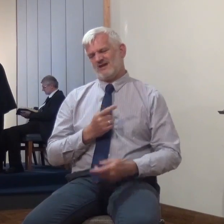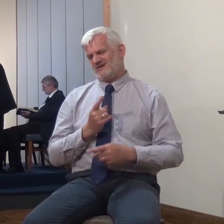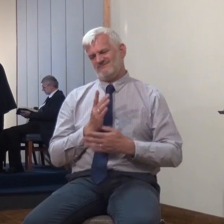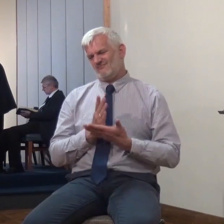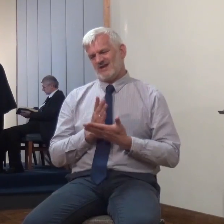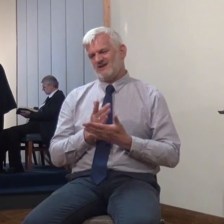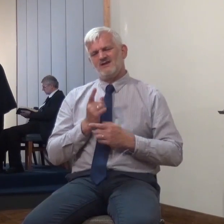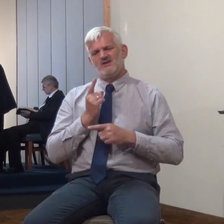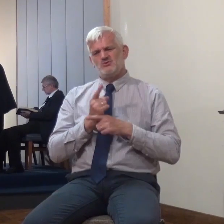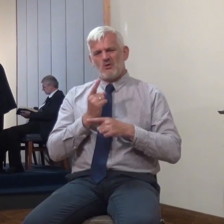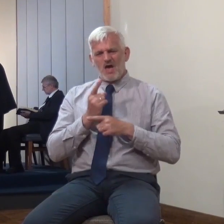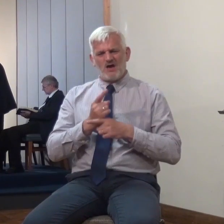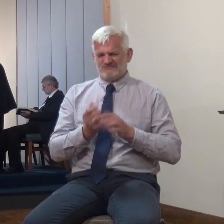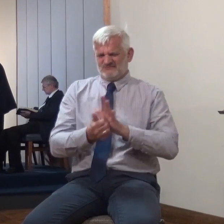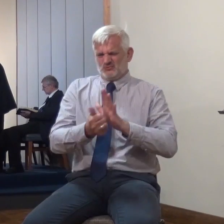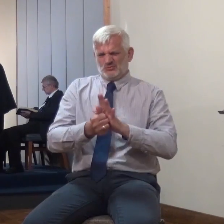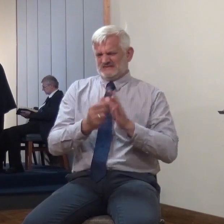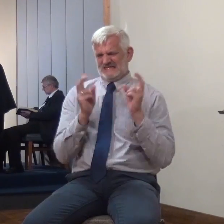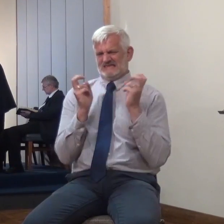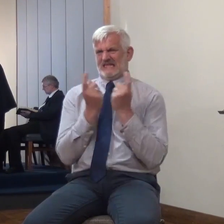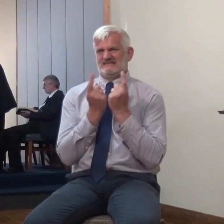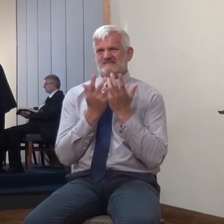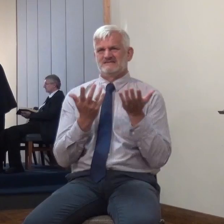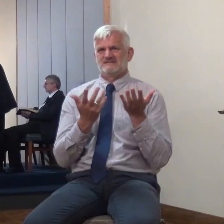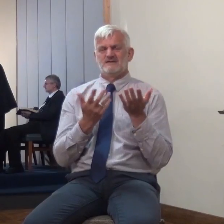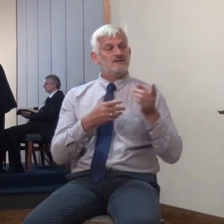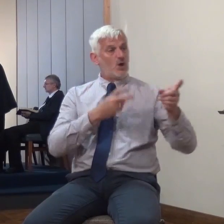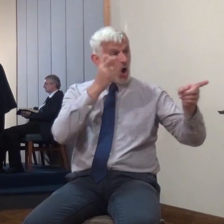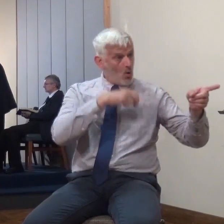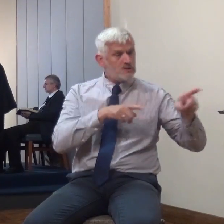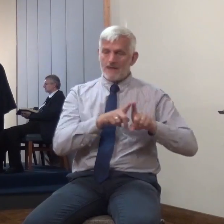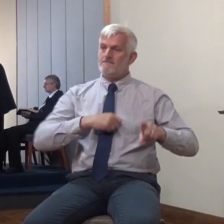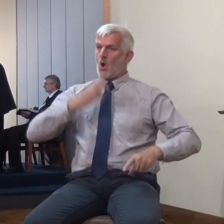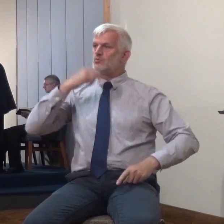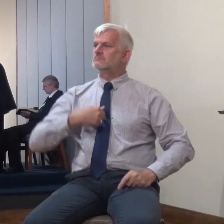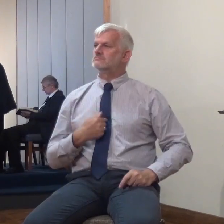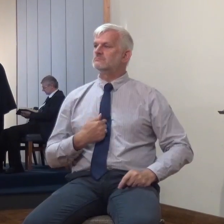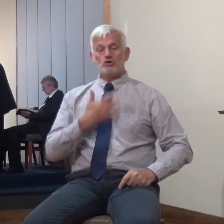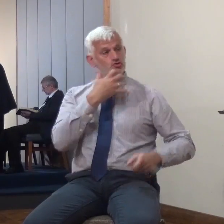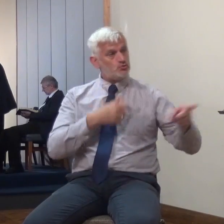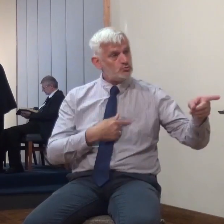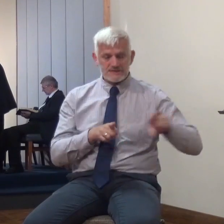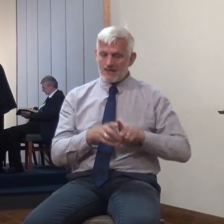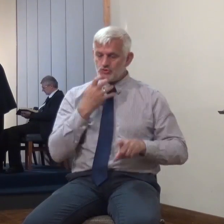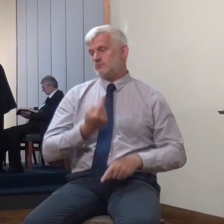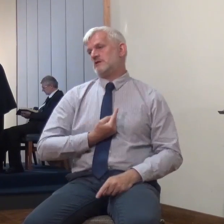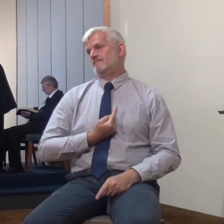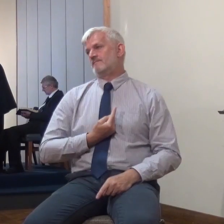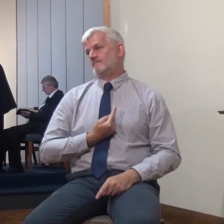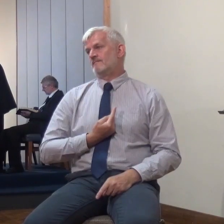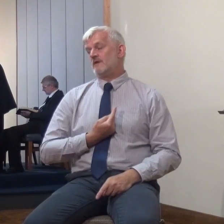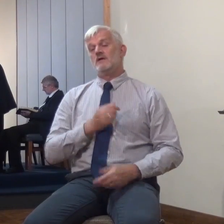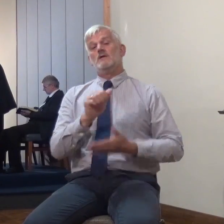I am bold also. Are they Hebrew? So am I. Are they